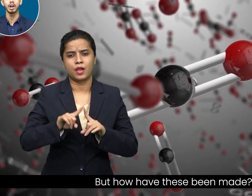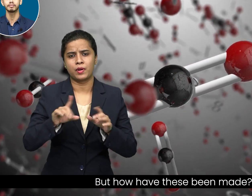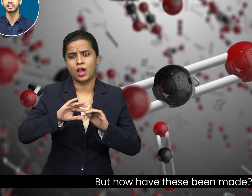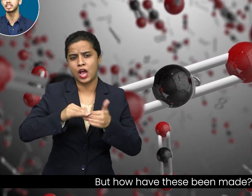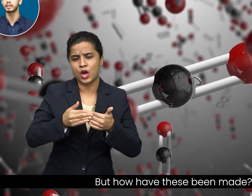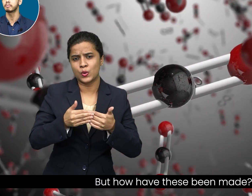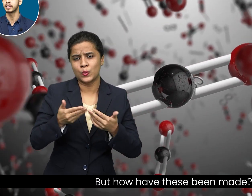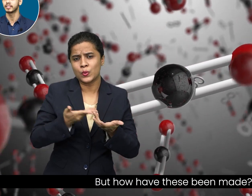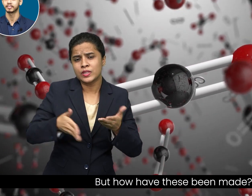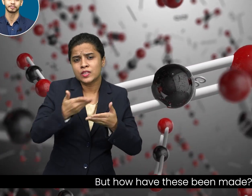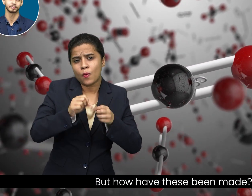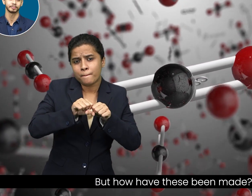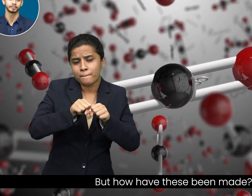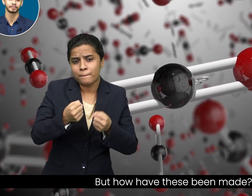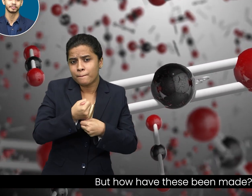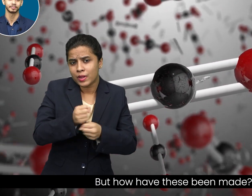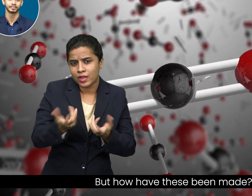But how have these been made?